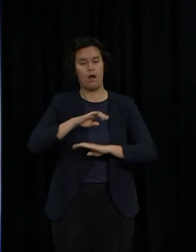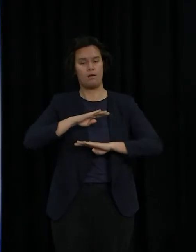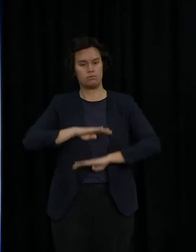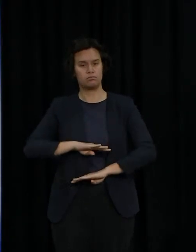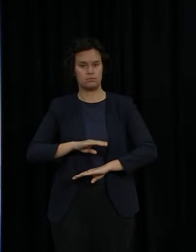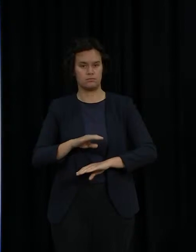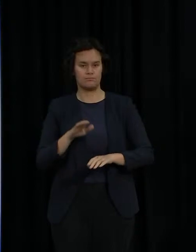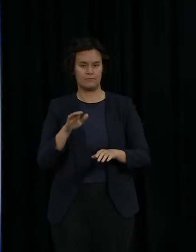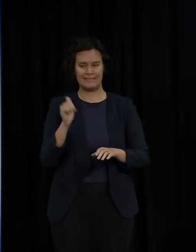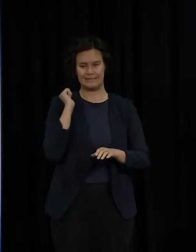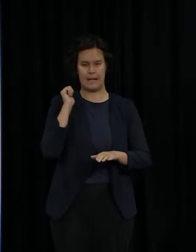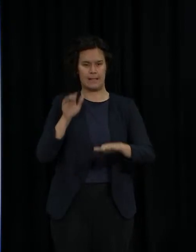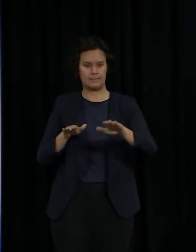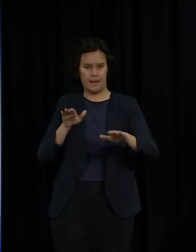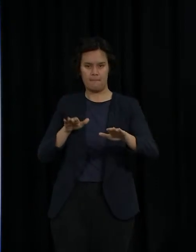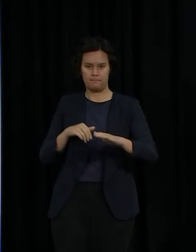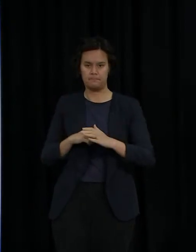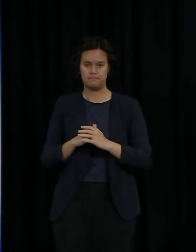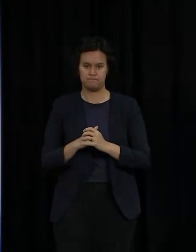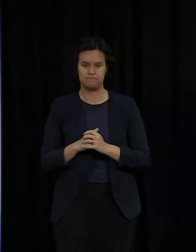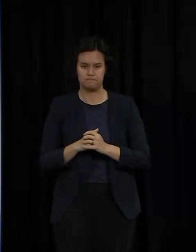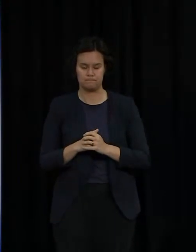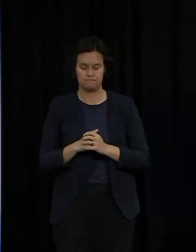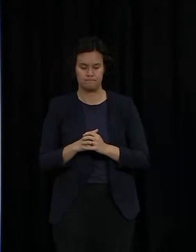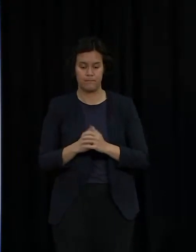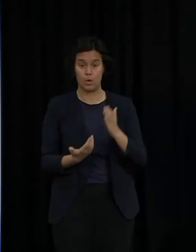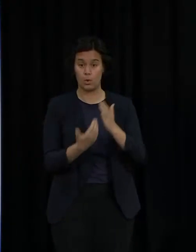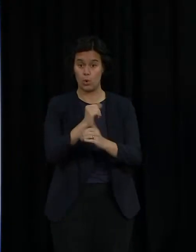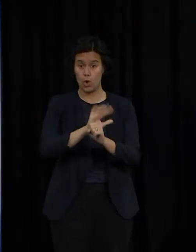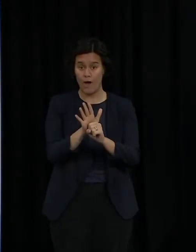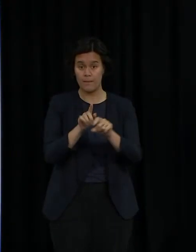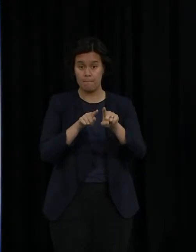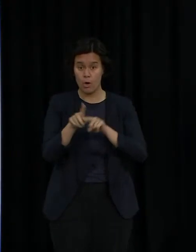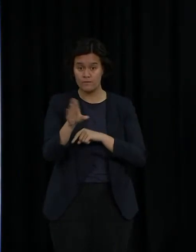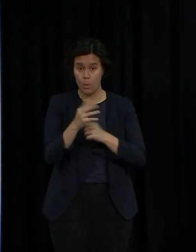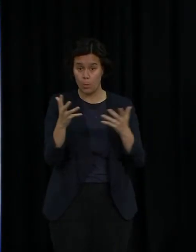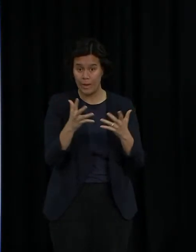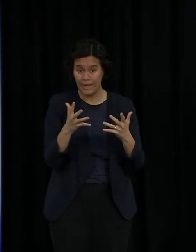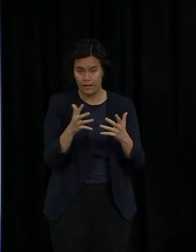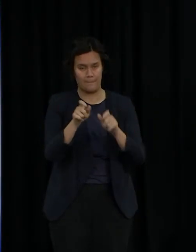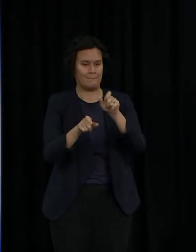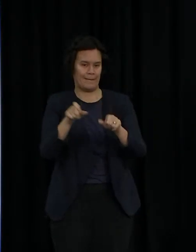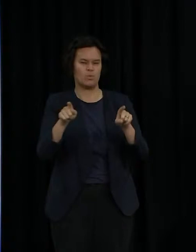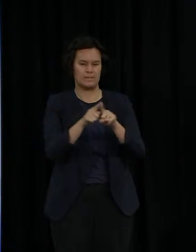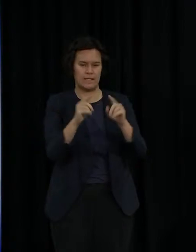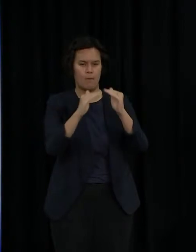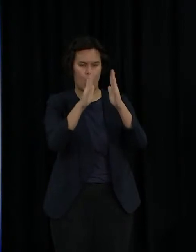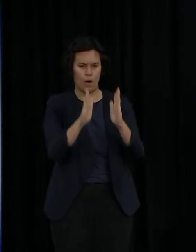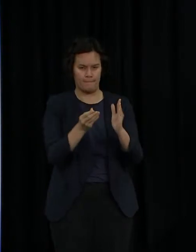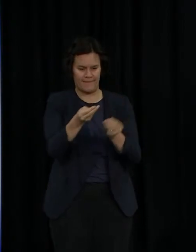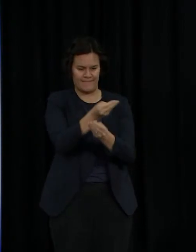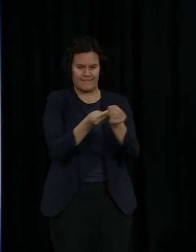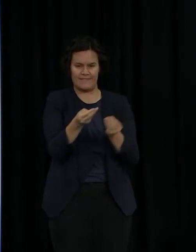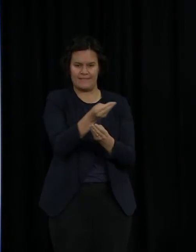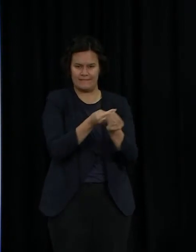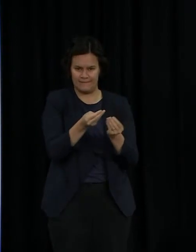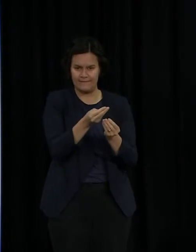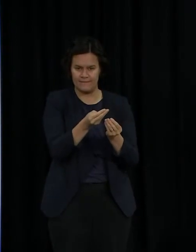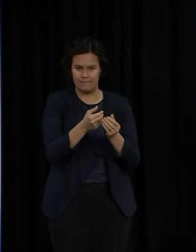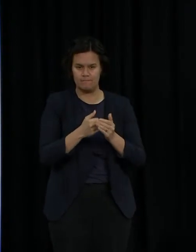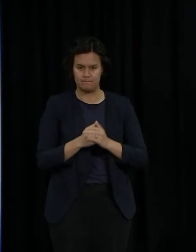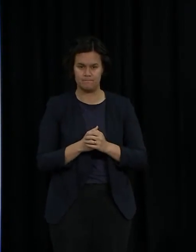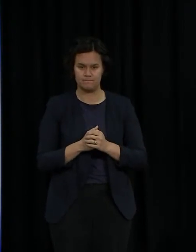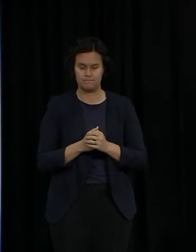Delta's high infectiousness within households underpins the numbers that we are continuing to report each